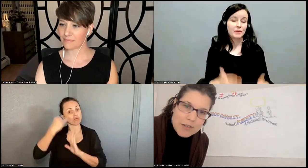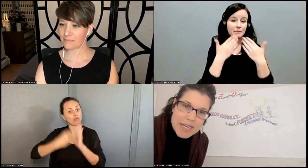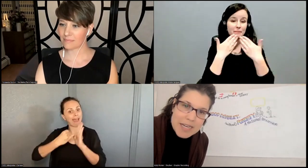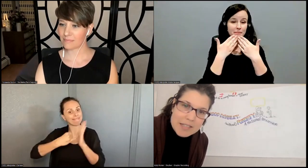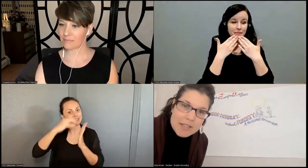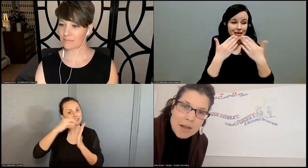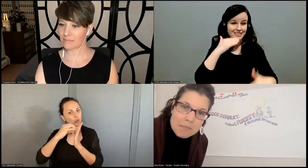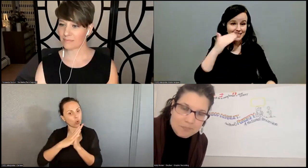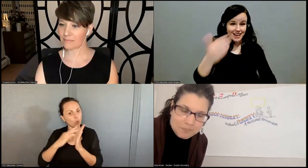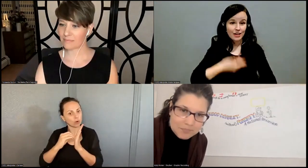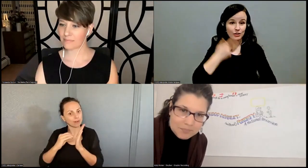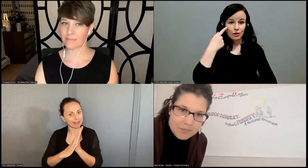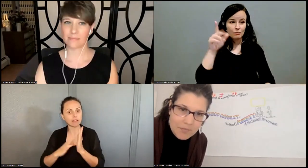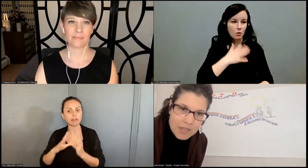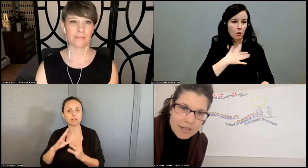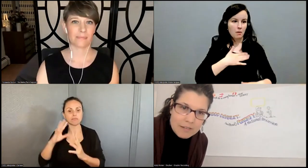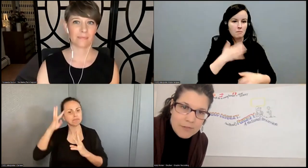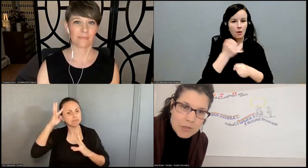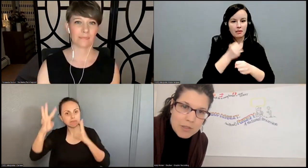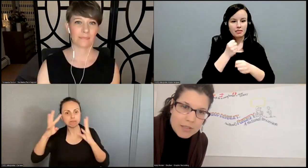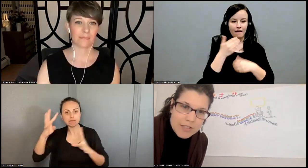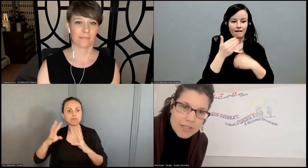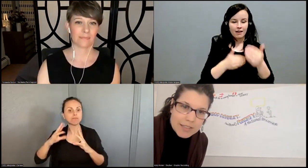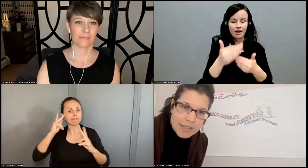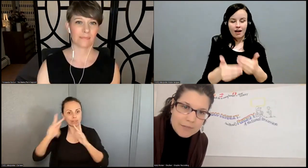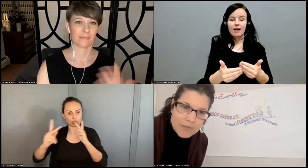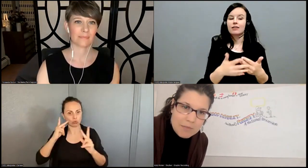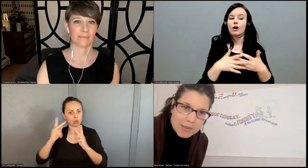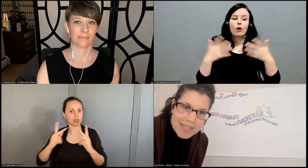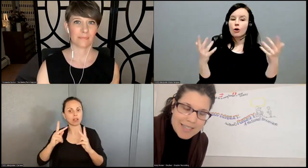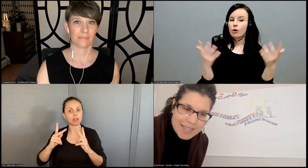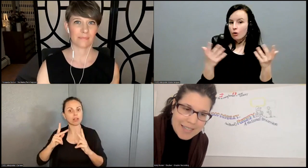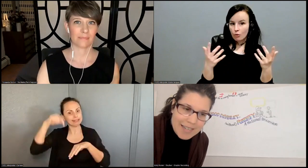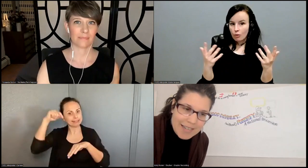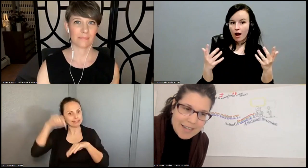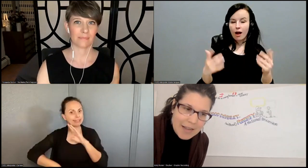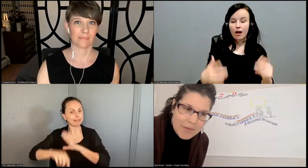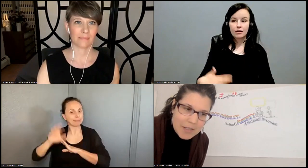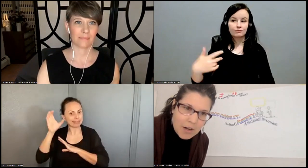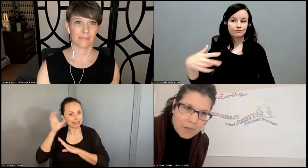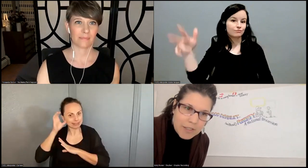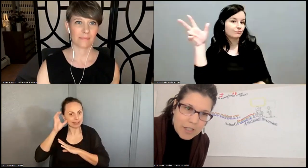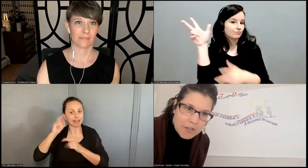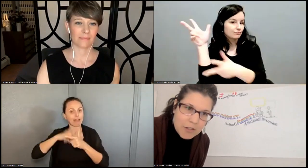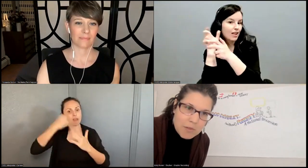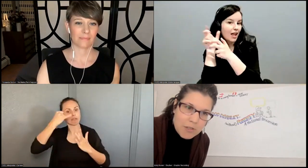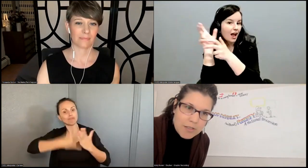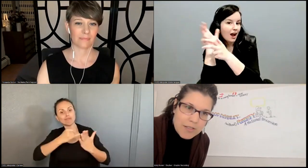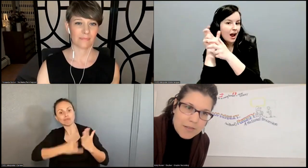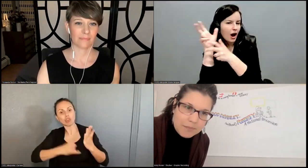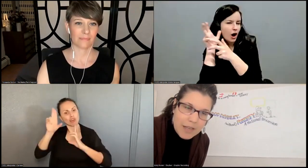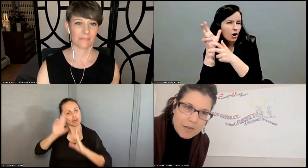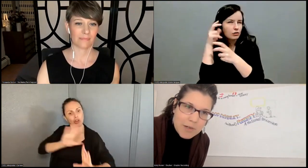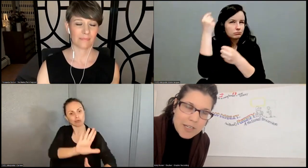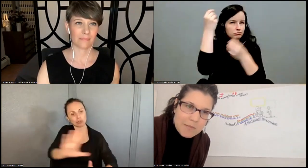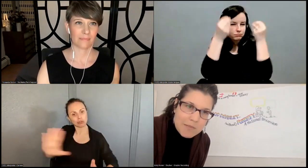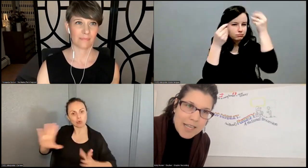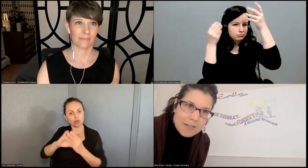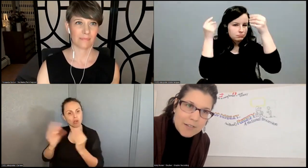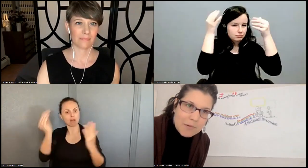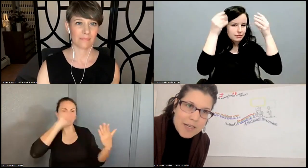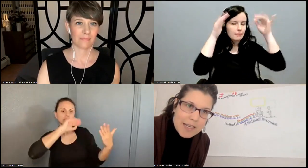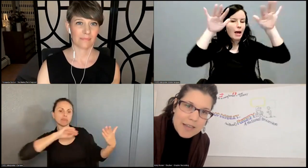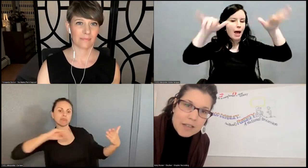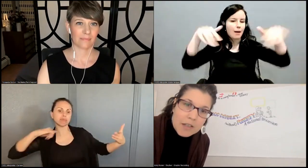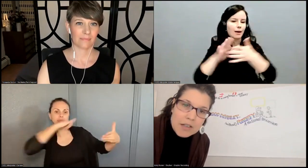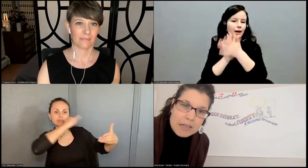of creating some visuals of deep listening, and then honoring the contributions and bringing them